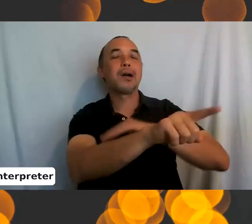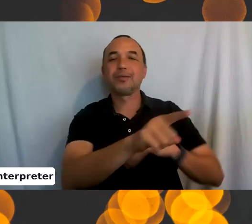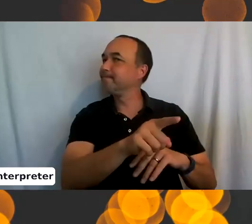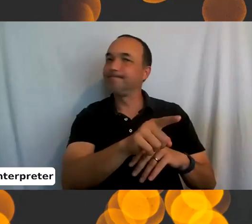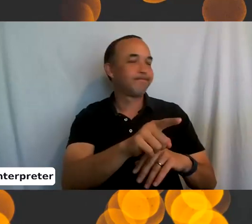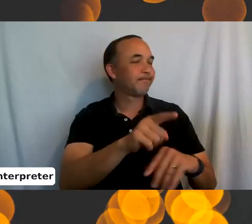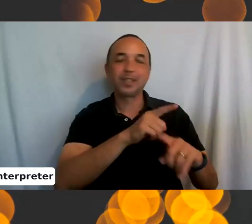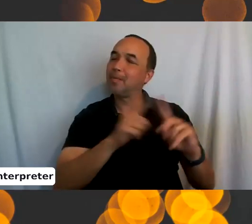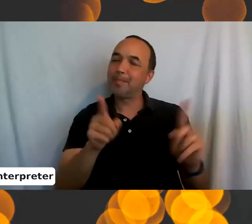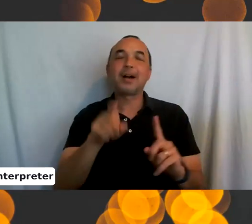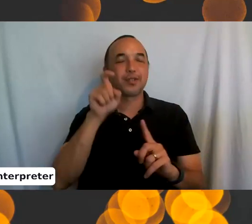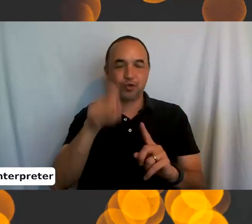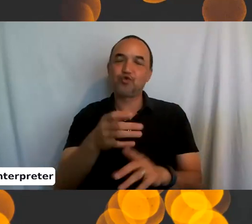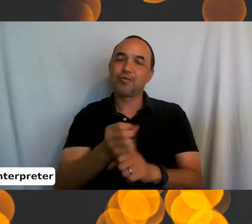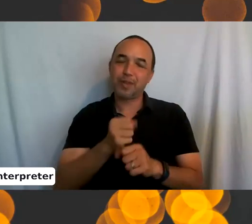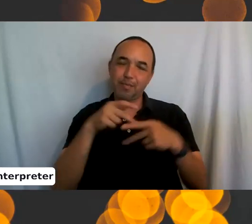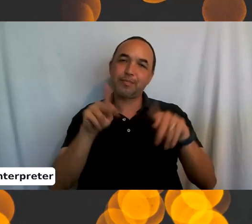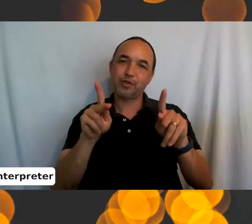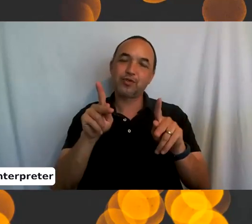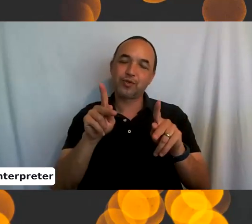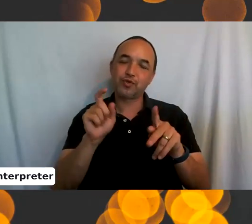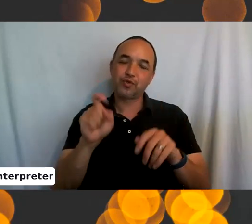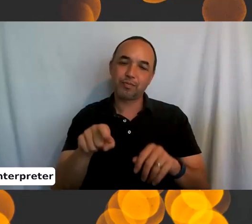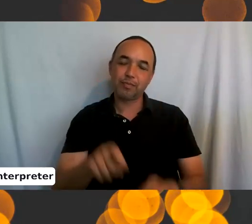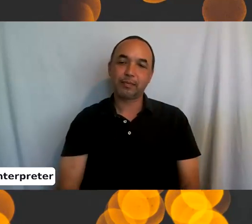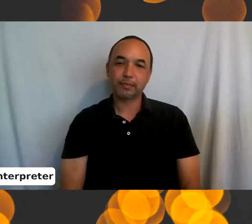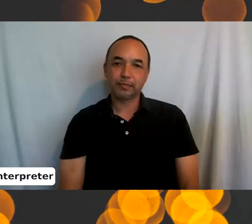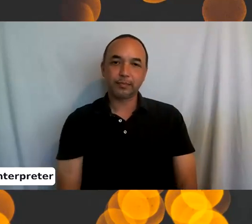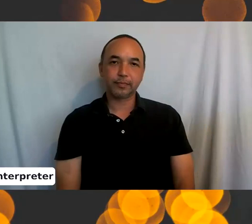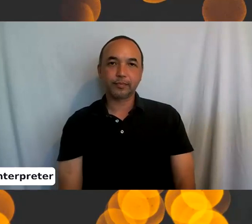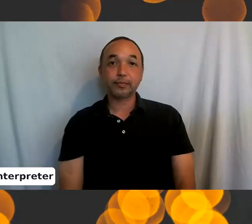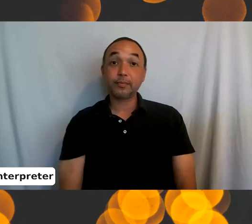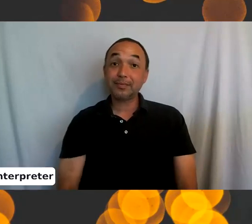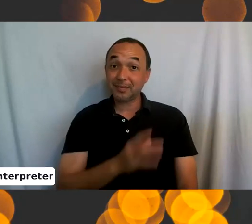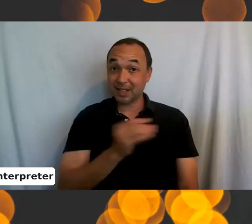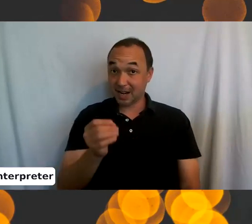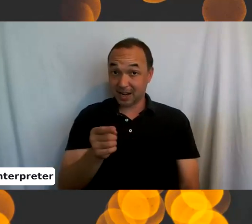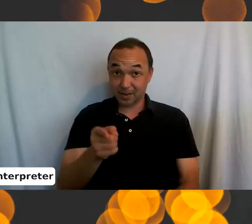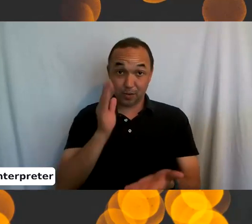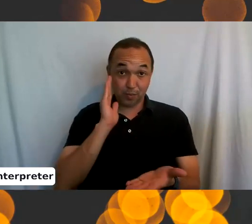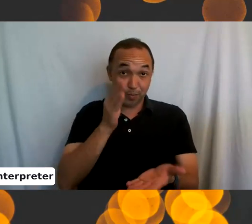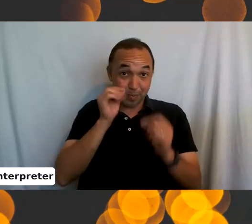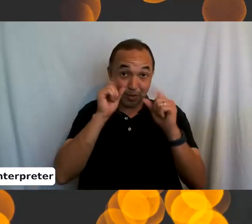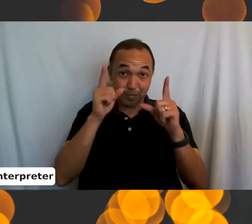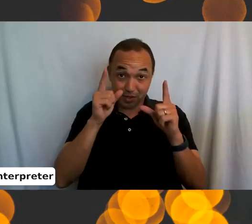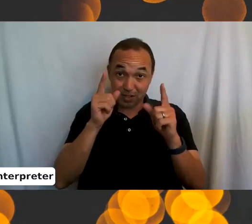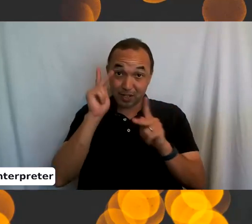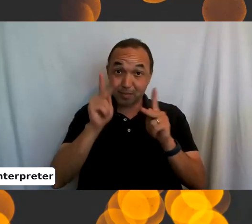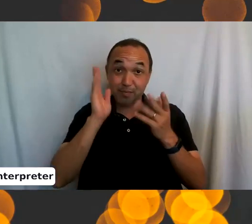smart to get permission first. And you'd be surprised how many people will let you just go in and investigate these